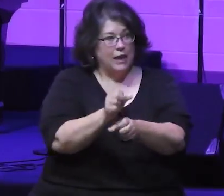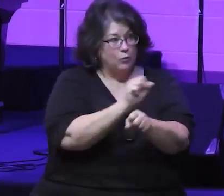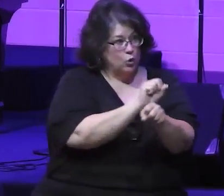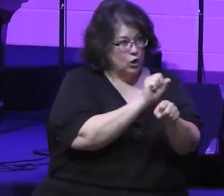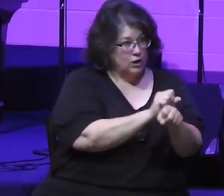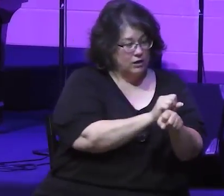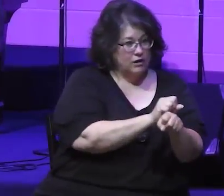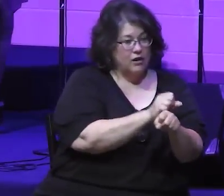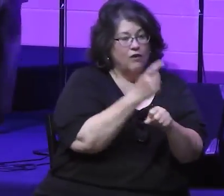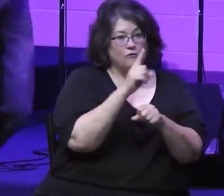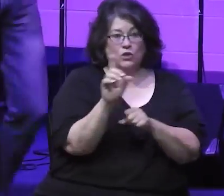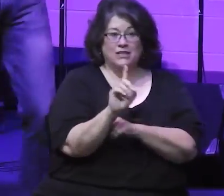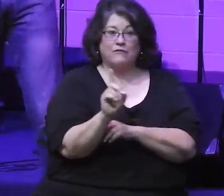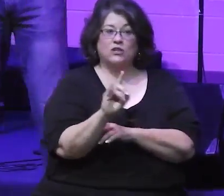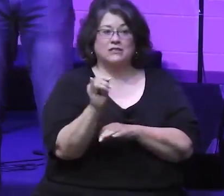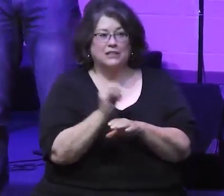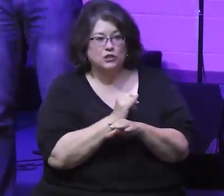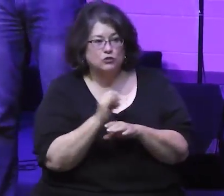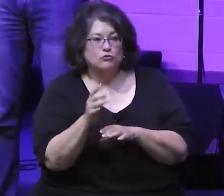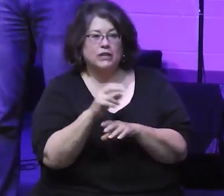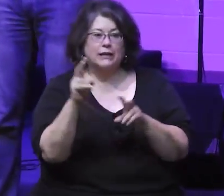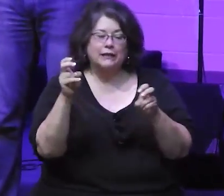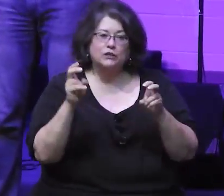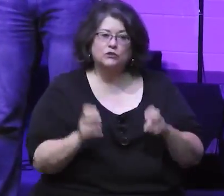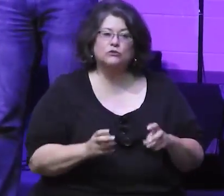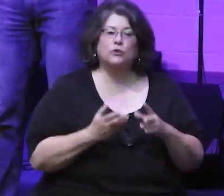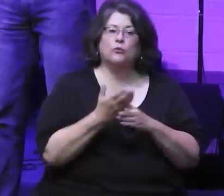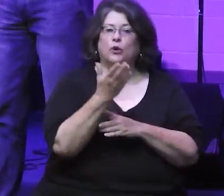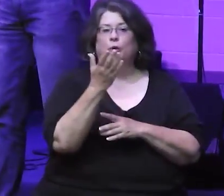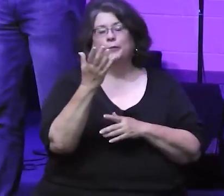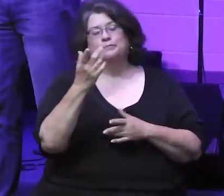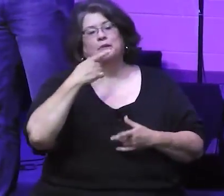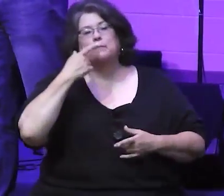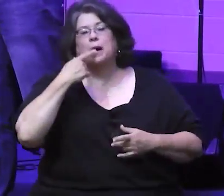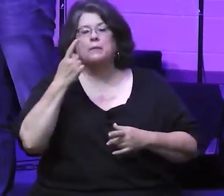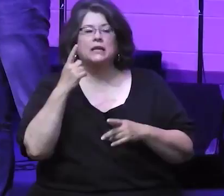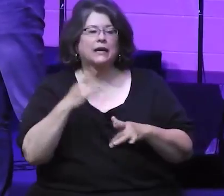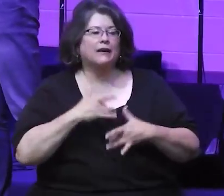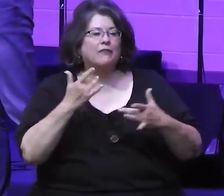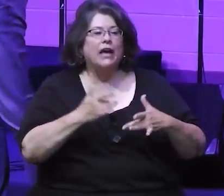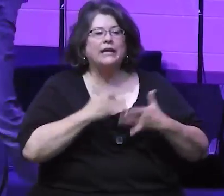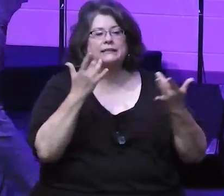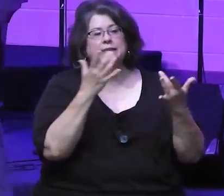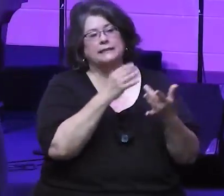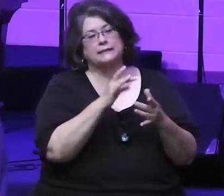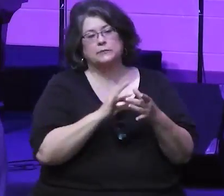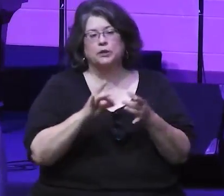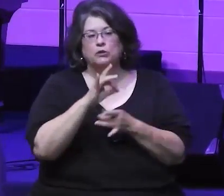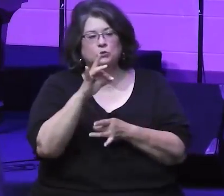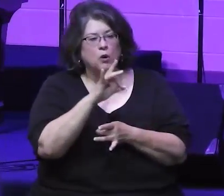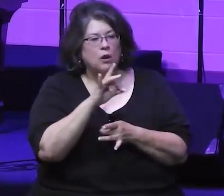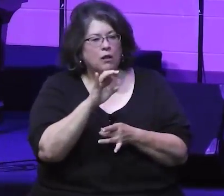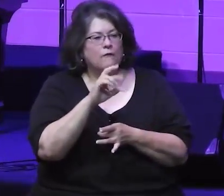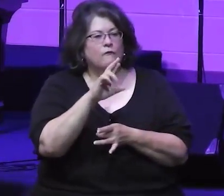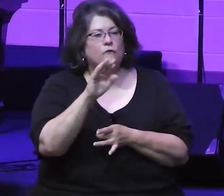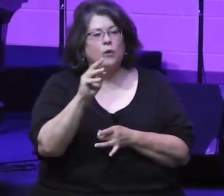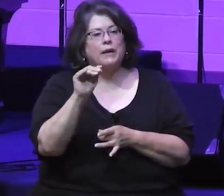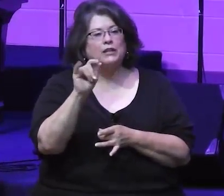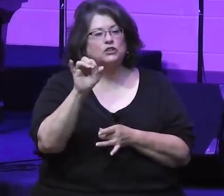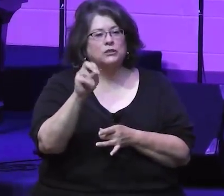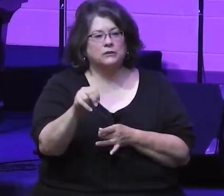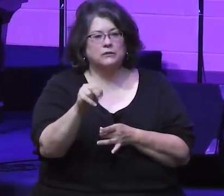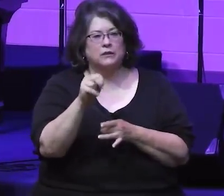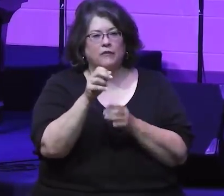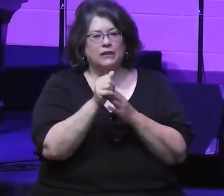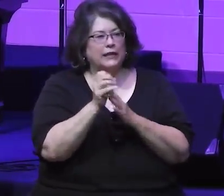and issues, predominantly through running public events or doing spiritual formation and leadership programs. In the